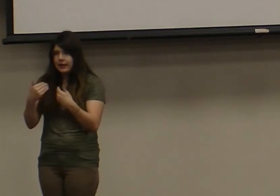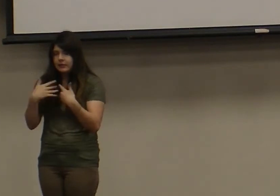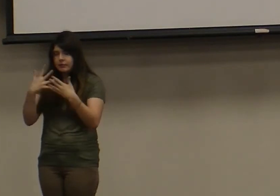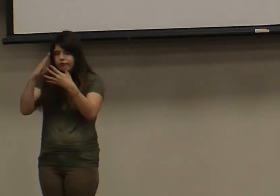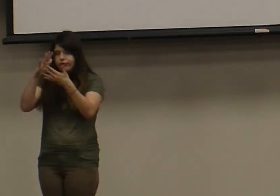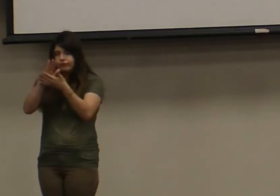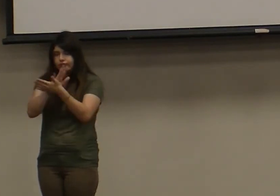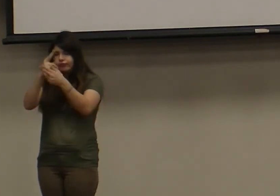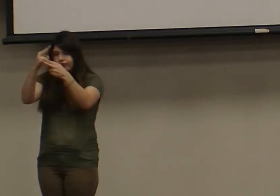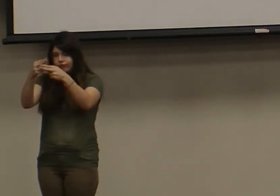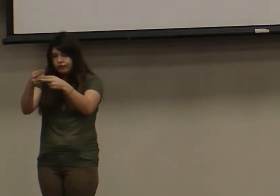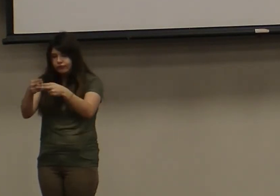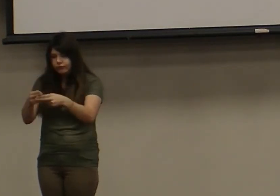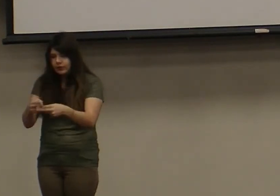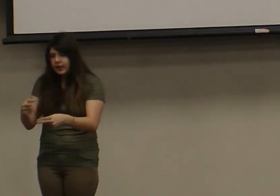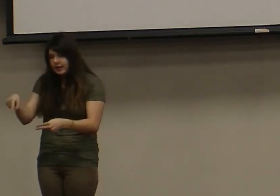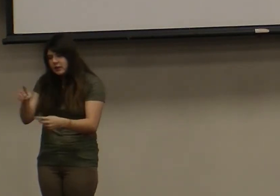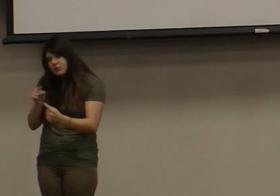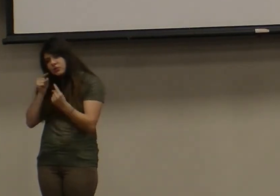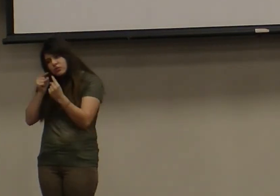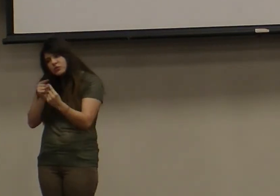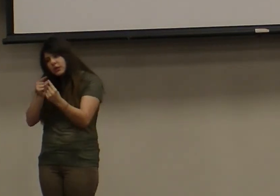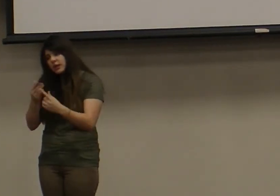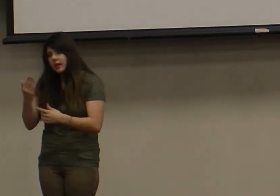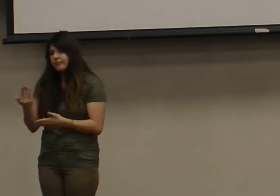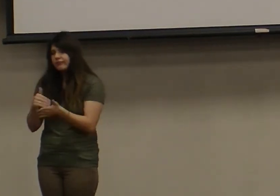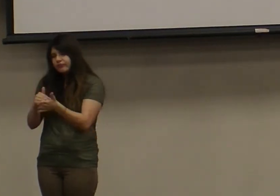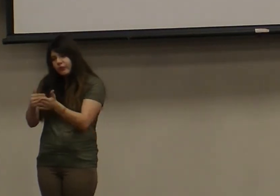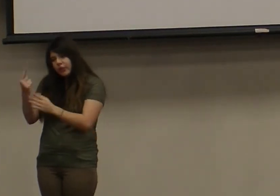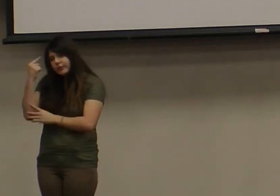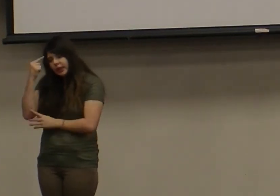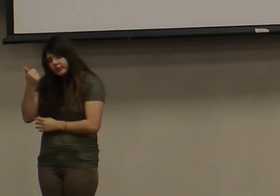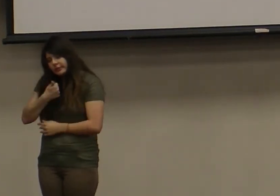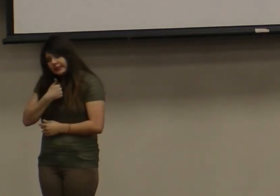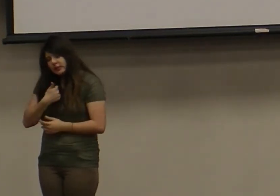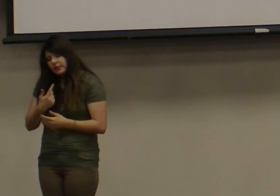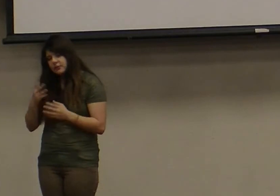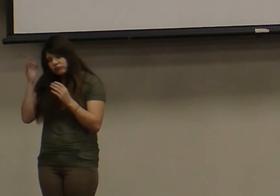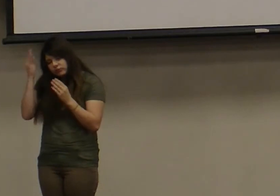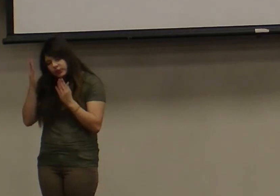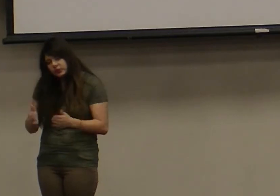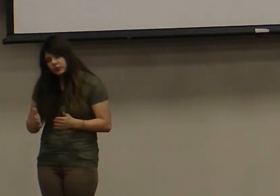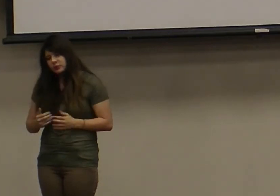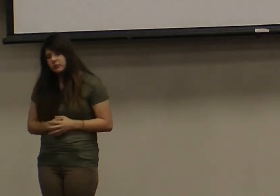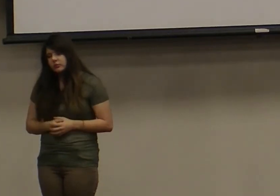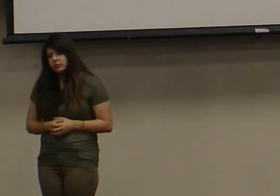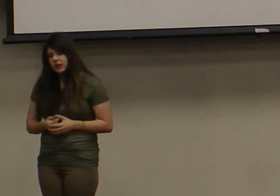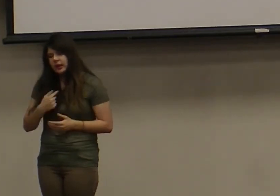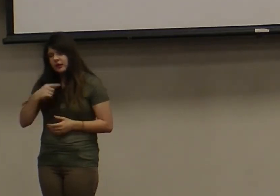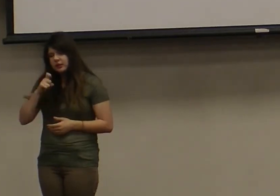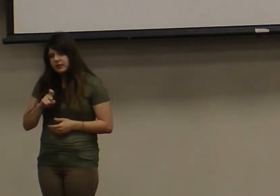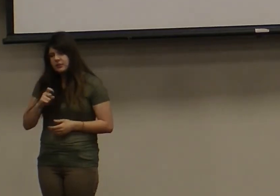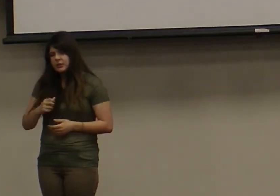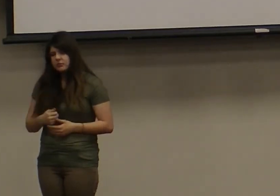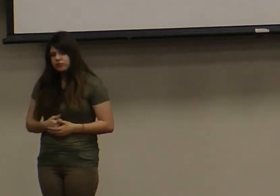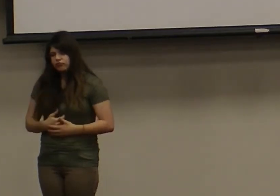struggling. And I've often thought to myself as a preacher that I need to be